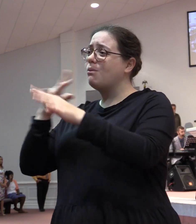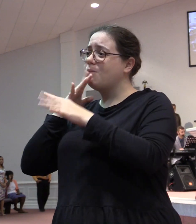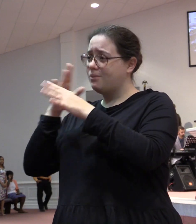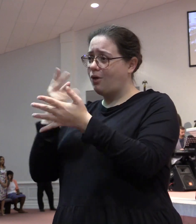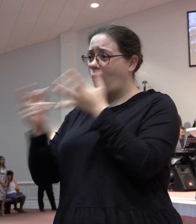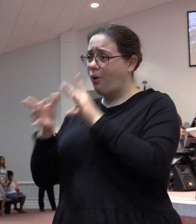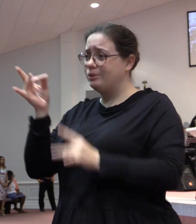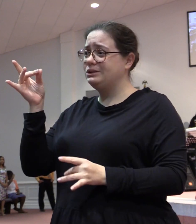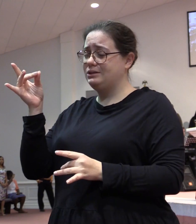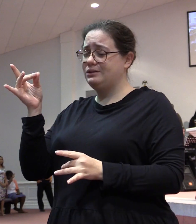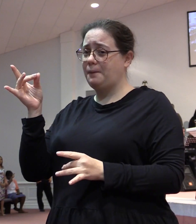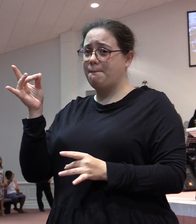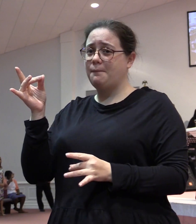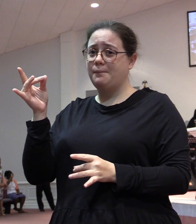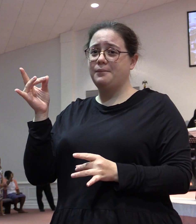Lord.